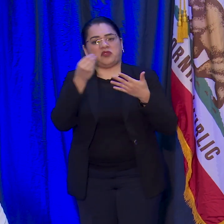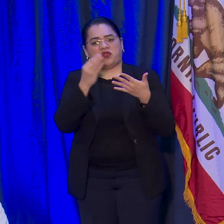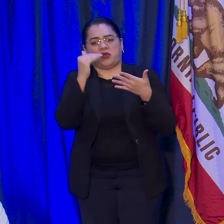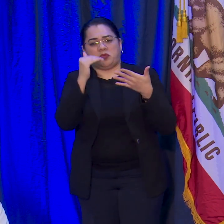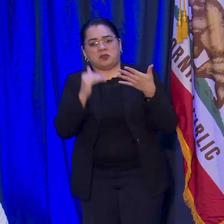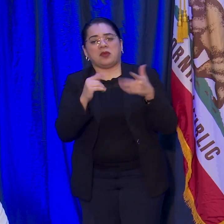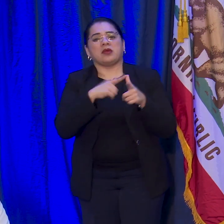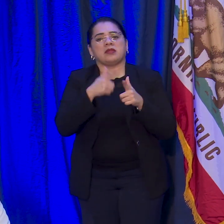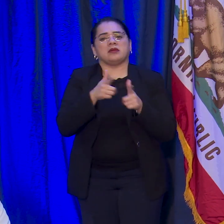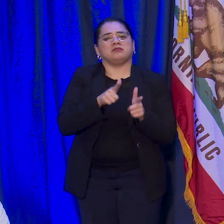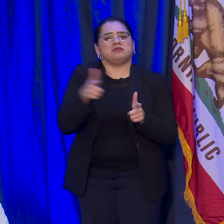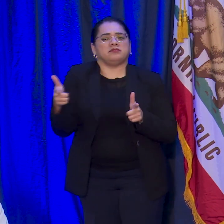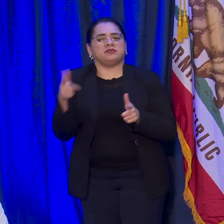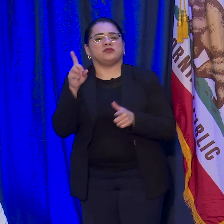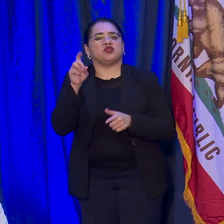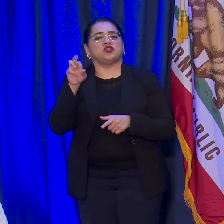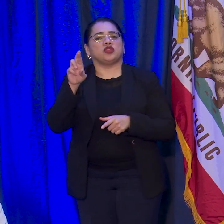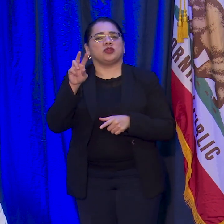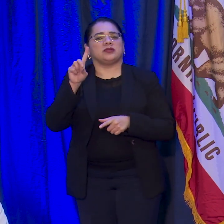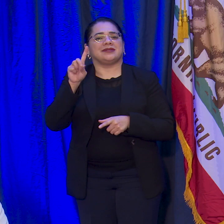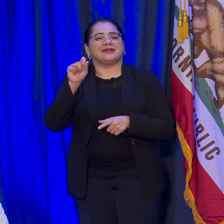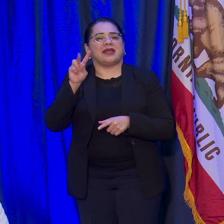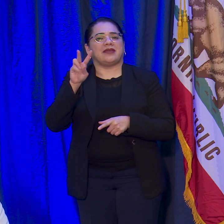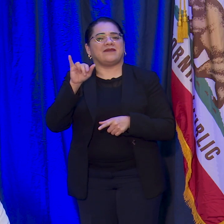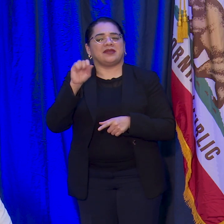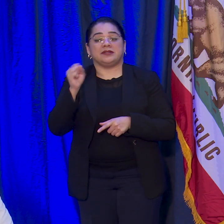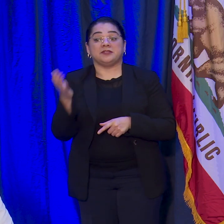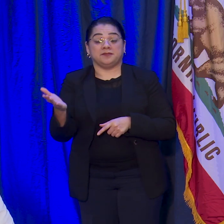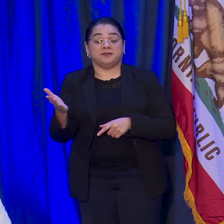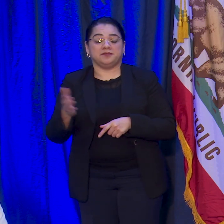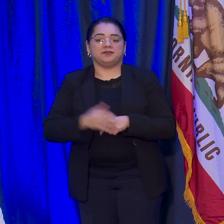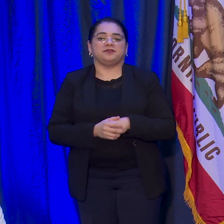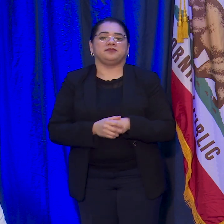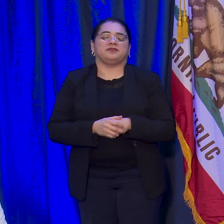I want people to know, and these are really important.